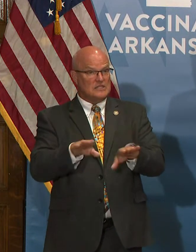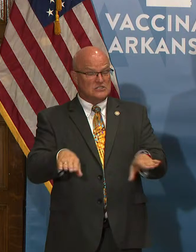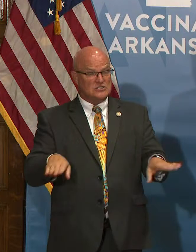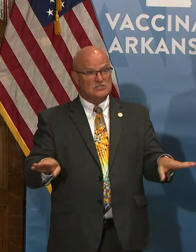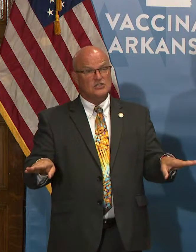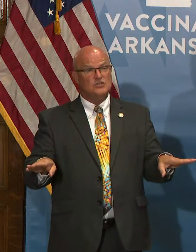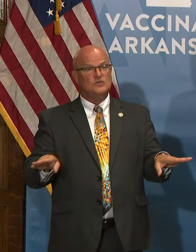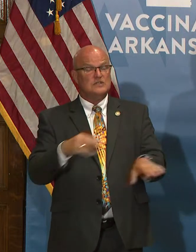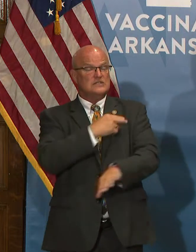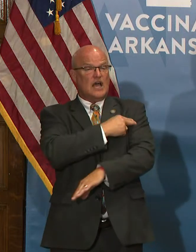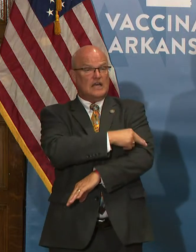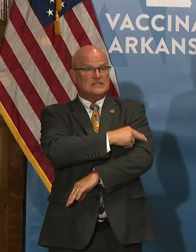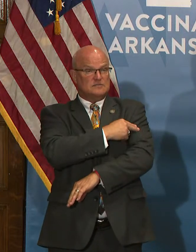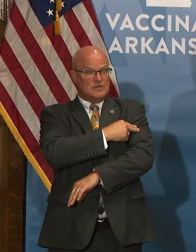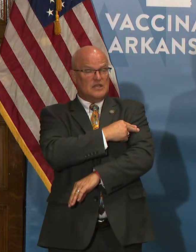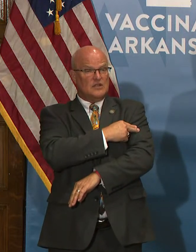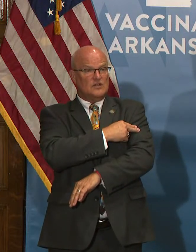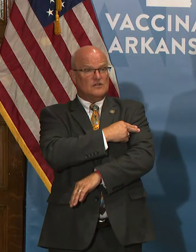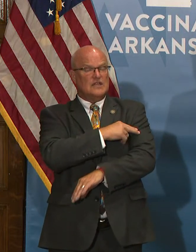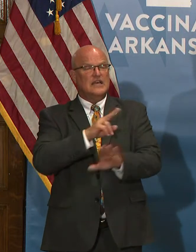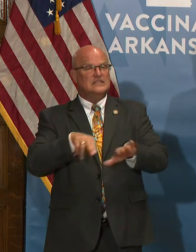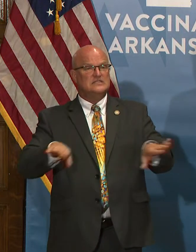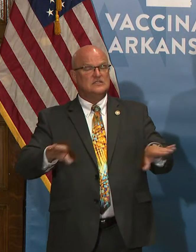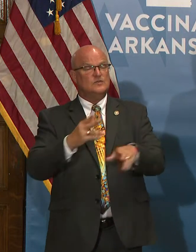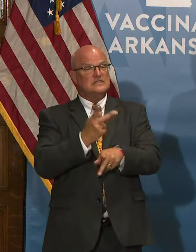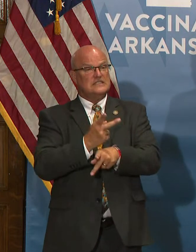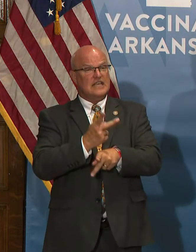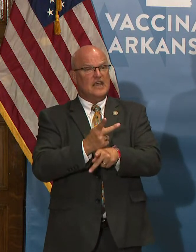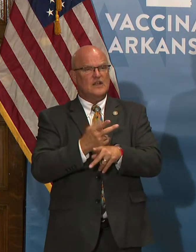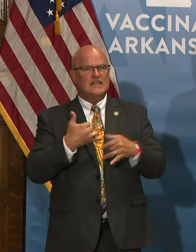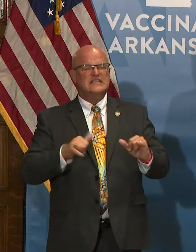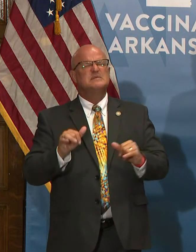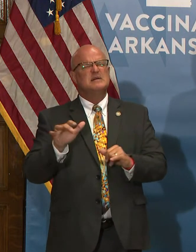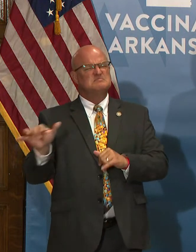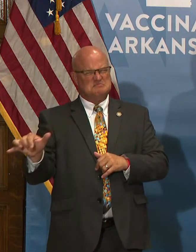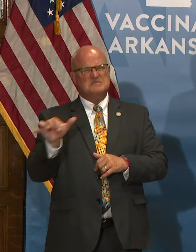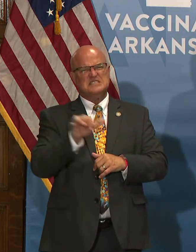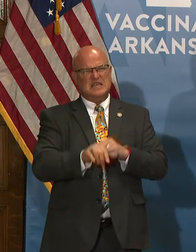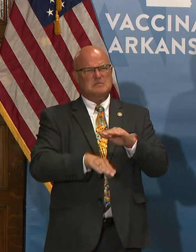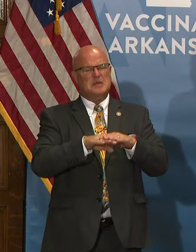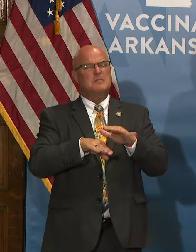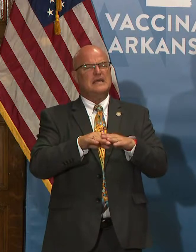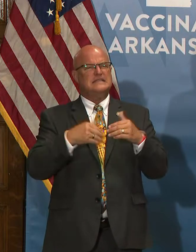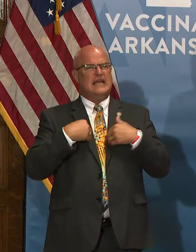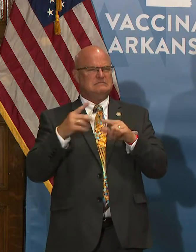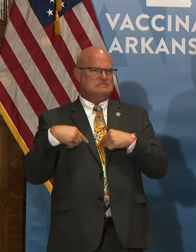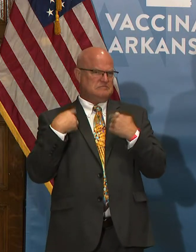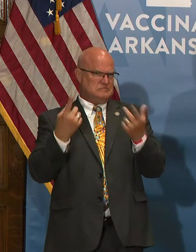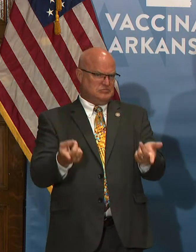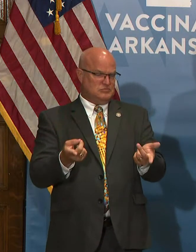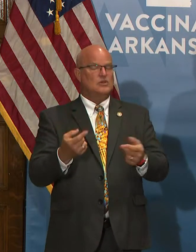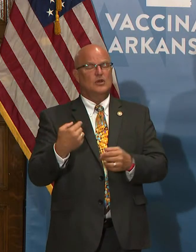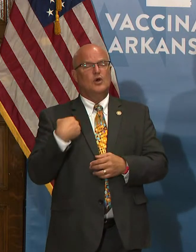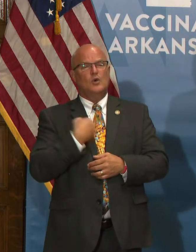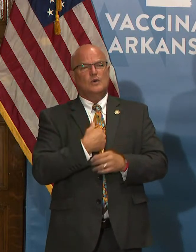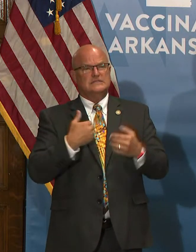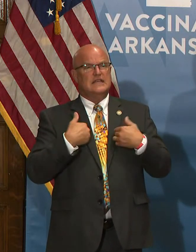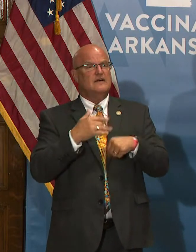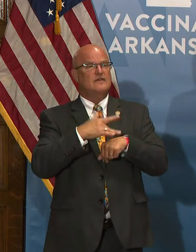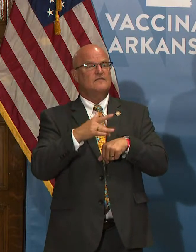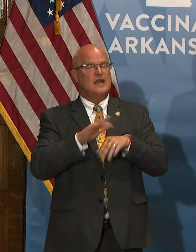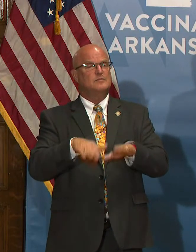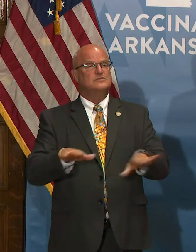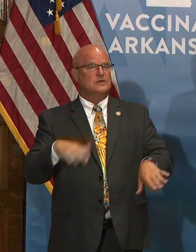children's hospital and children's care, they're still about the same capacity as there has been. So we still have